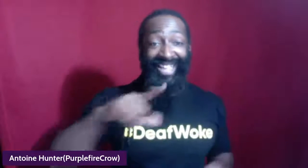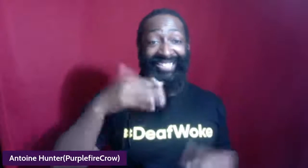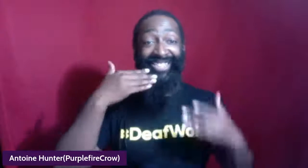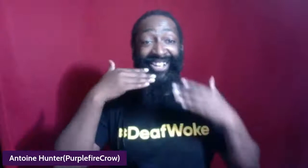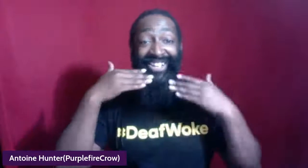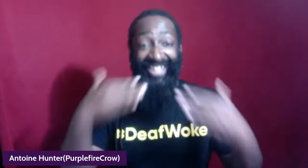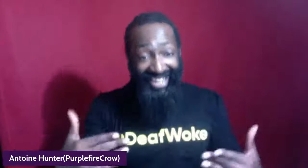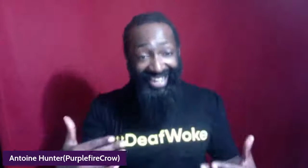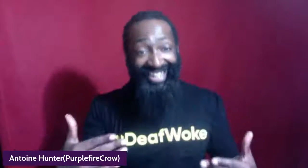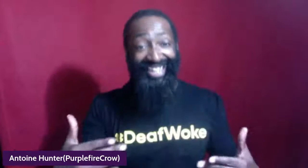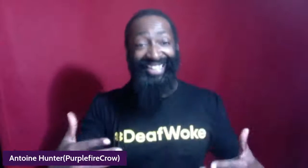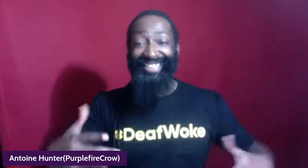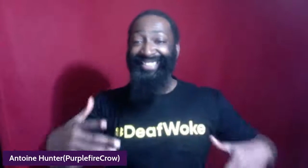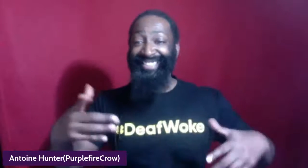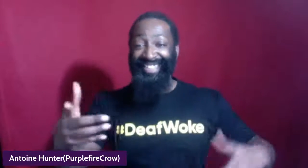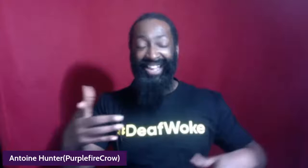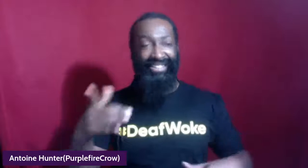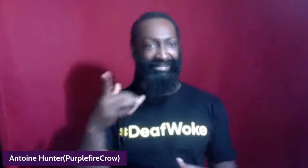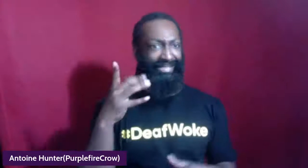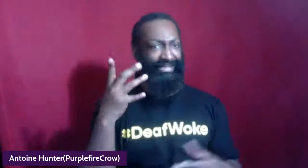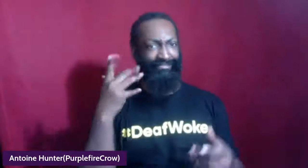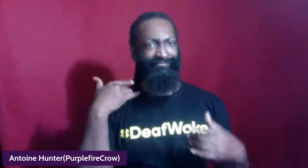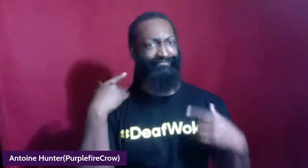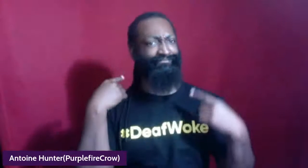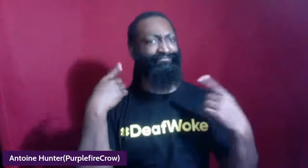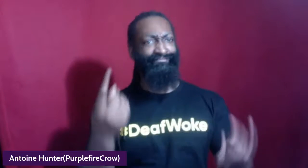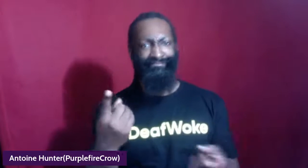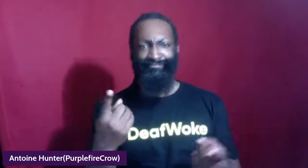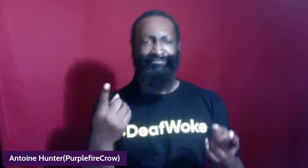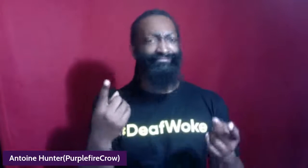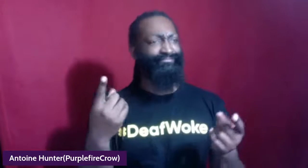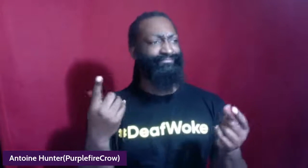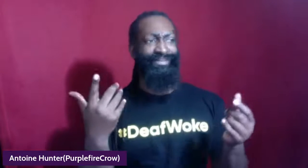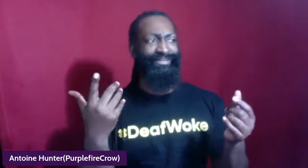Oh, you guys are good. I hope y'all are good.